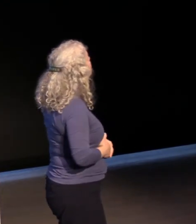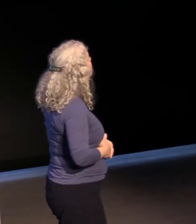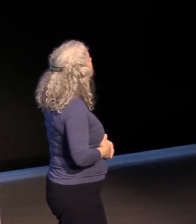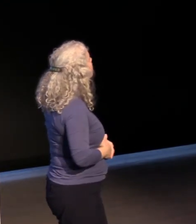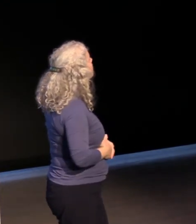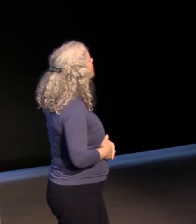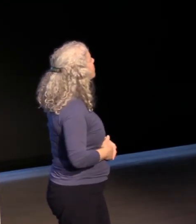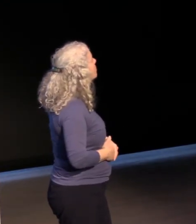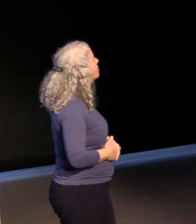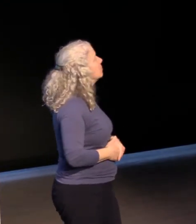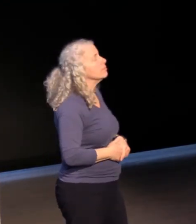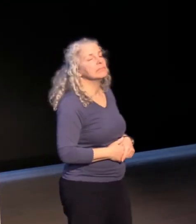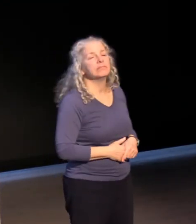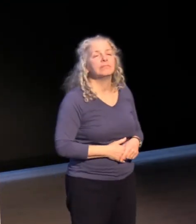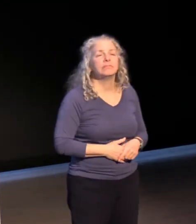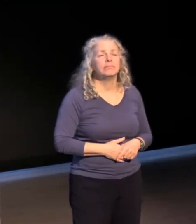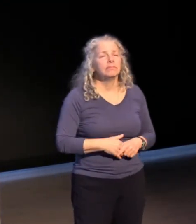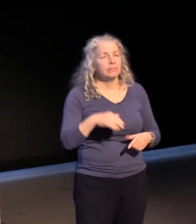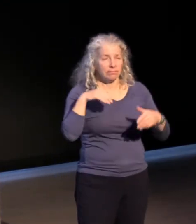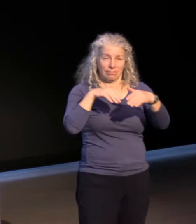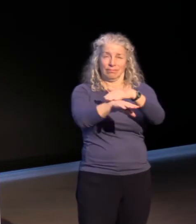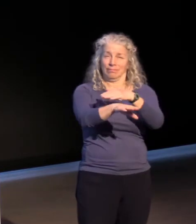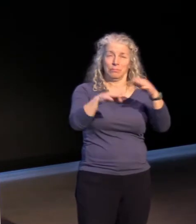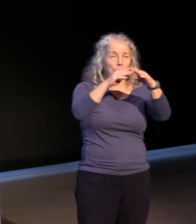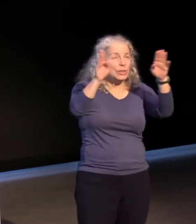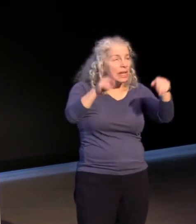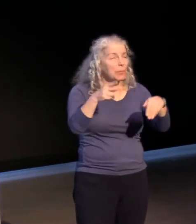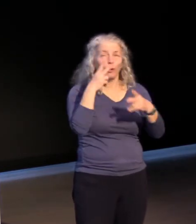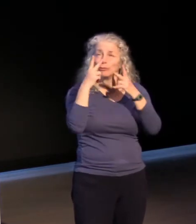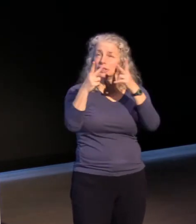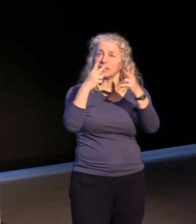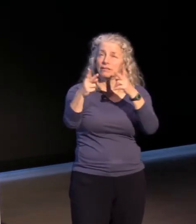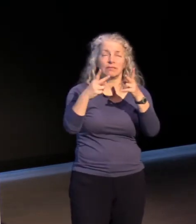If you've ever walked into an exhibition of Native peoples, this kind,